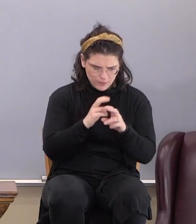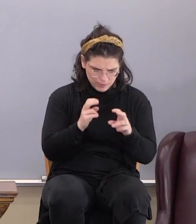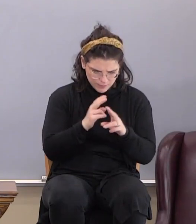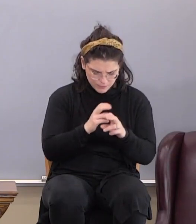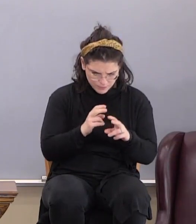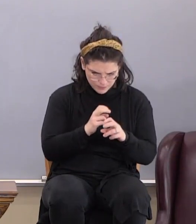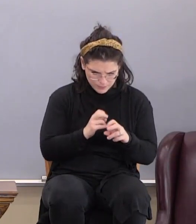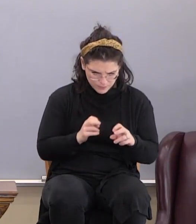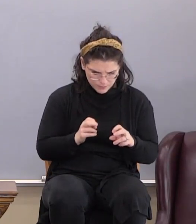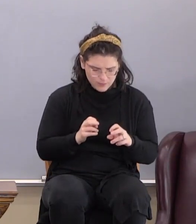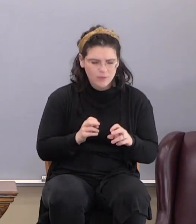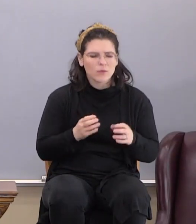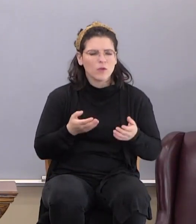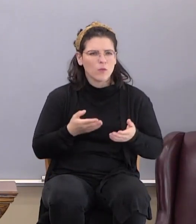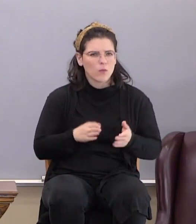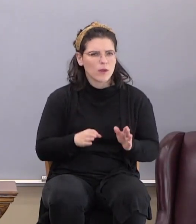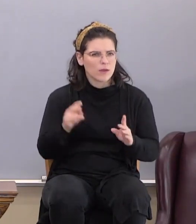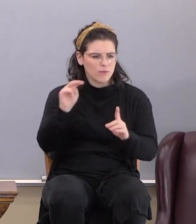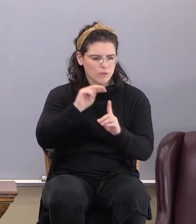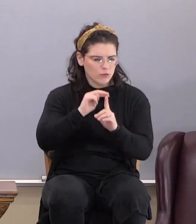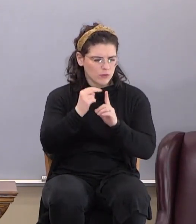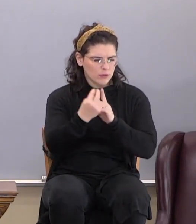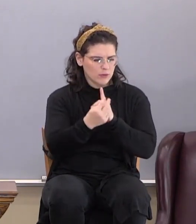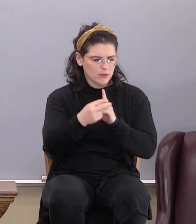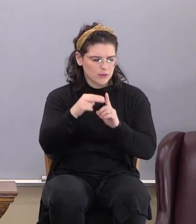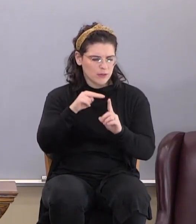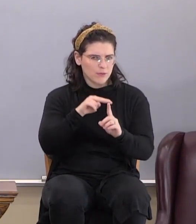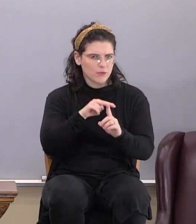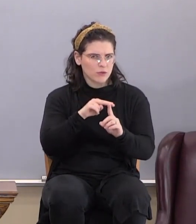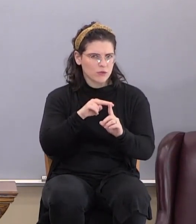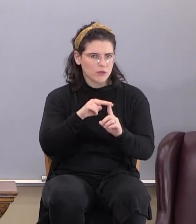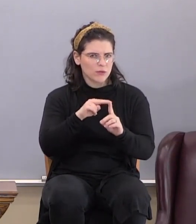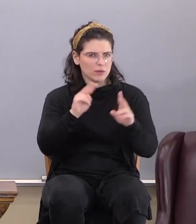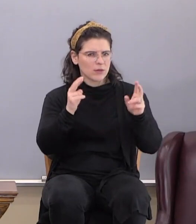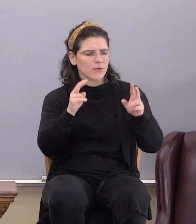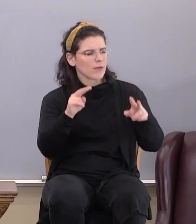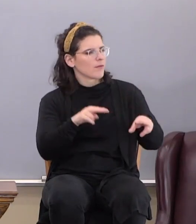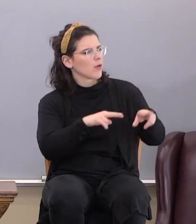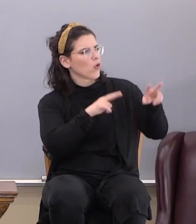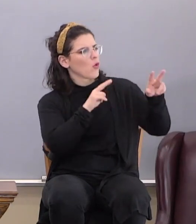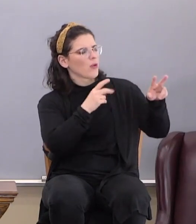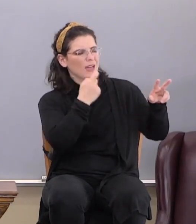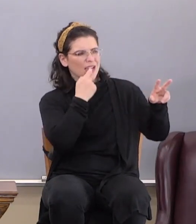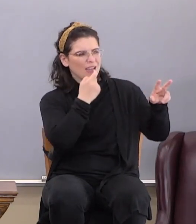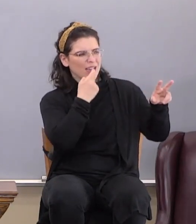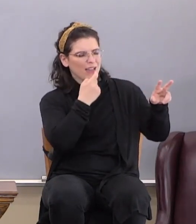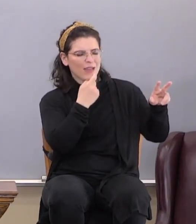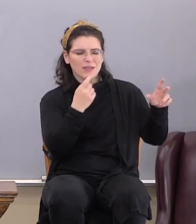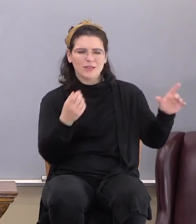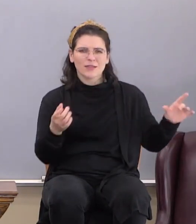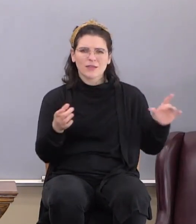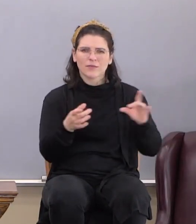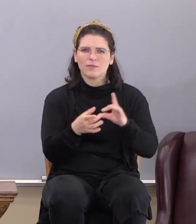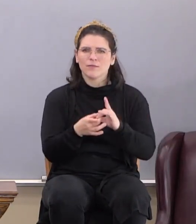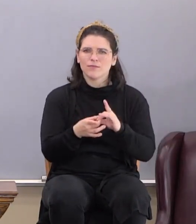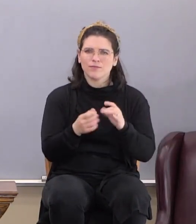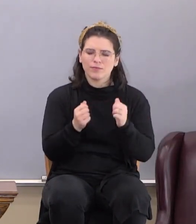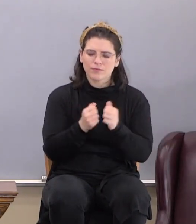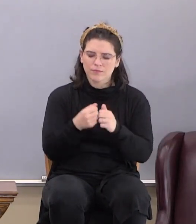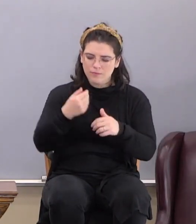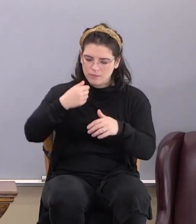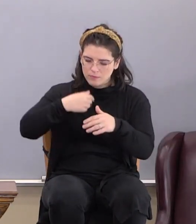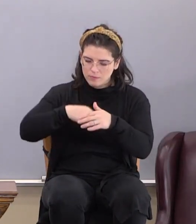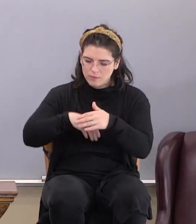of perception, the means. What the issue of beholding in a glass has to do with the